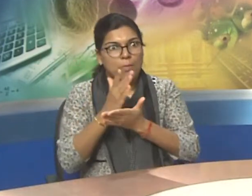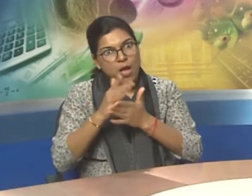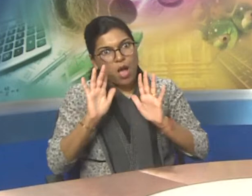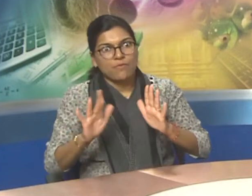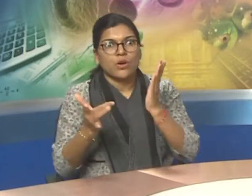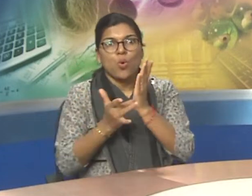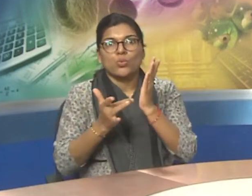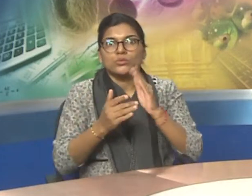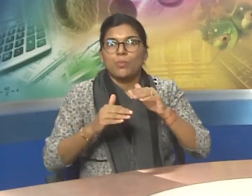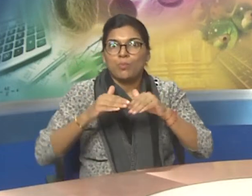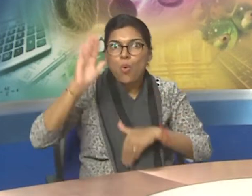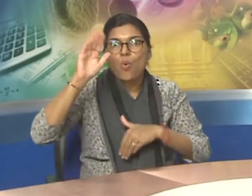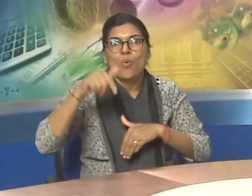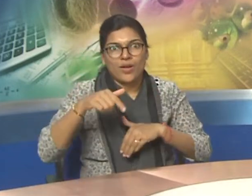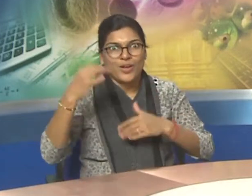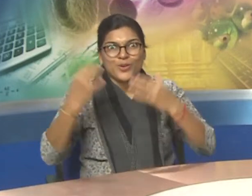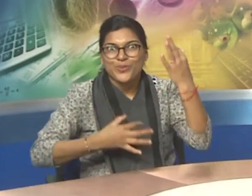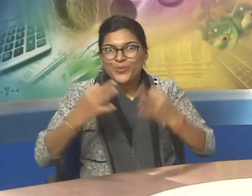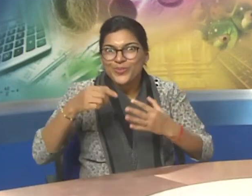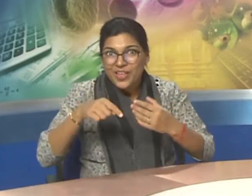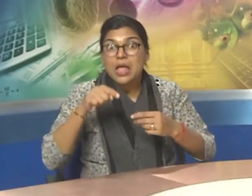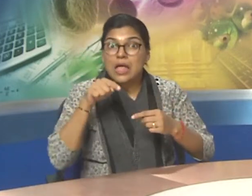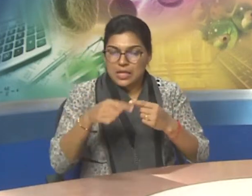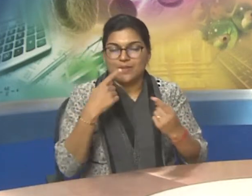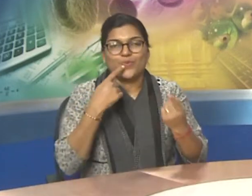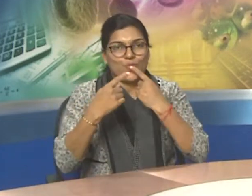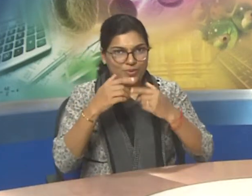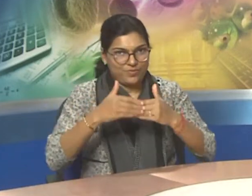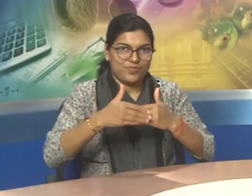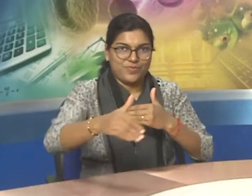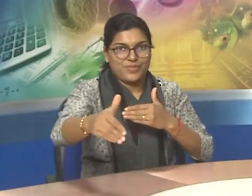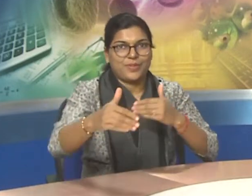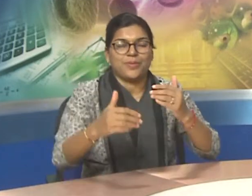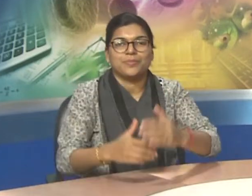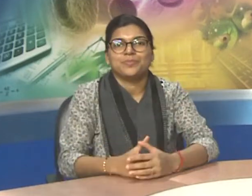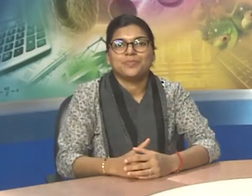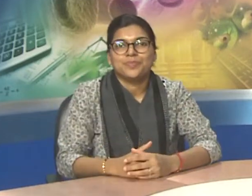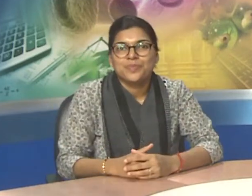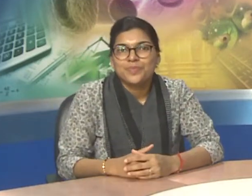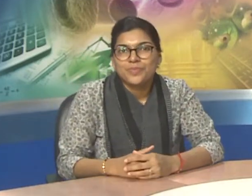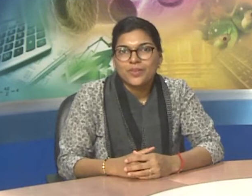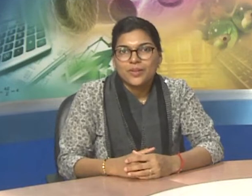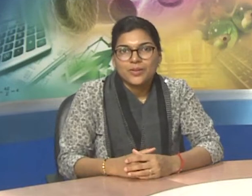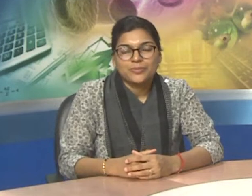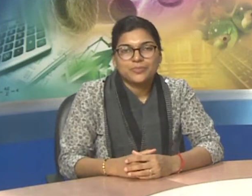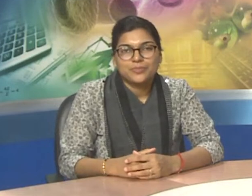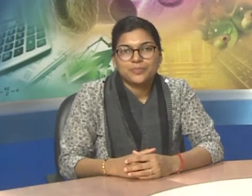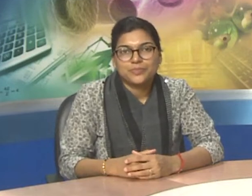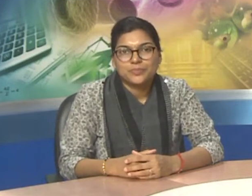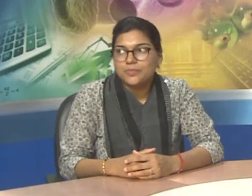version, because nowadays we have more technology. So let us now understand all those modern